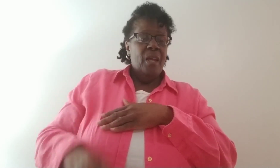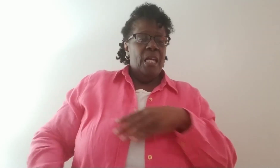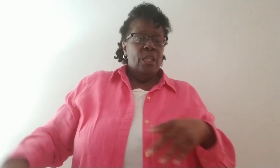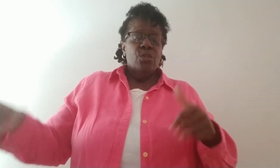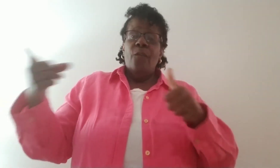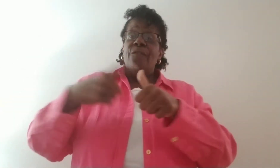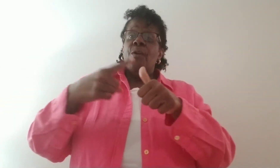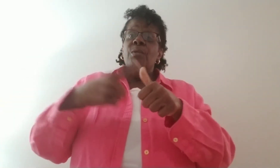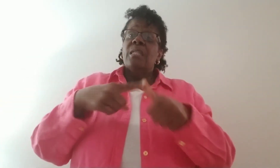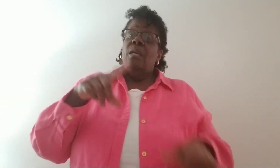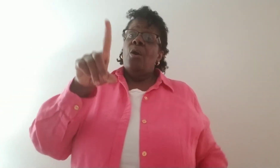So first,